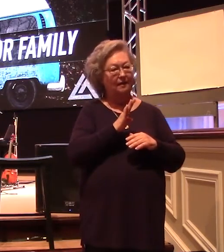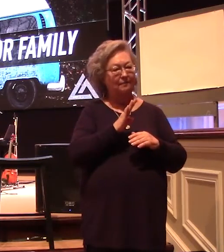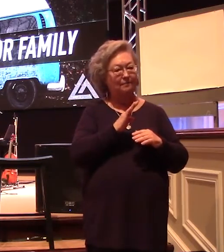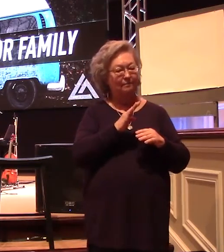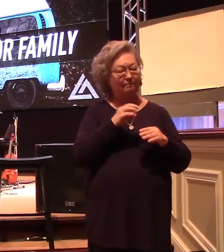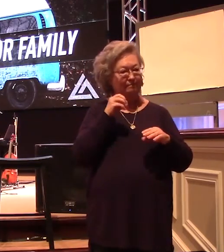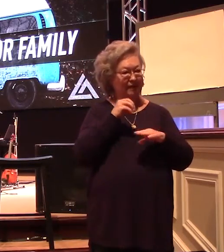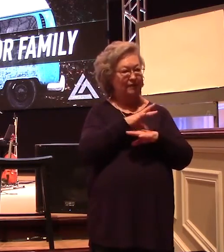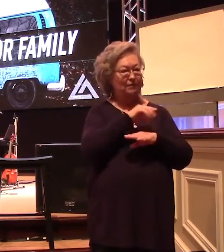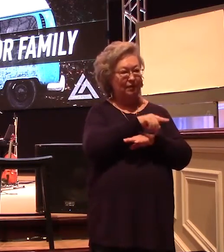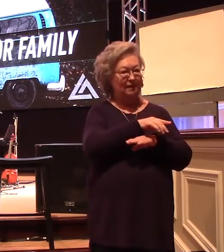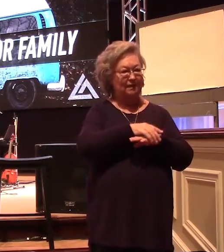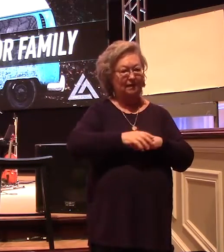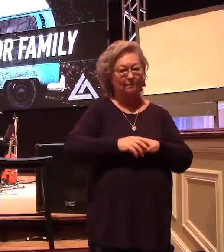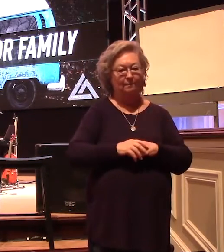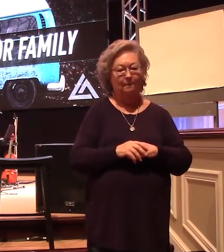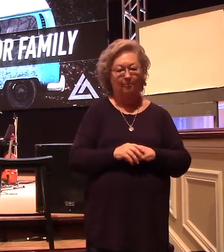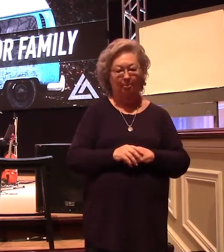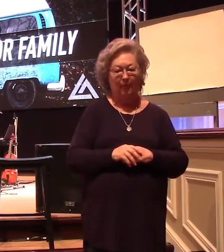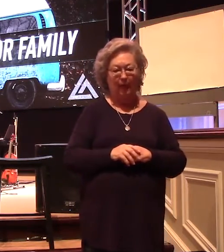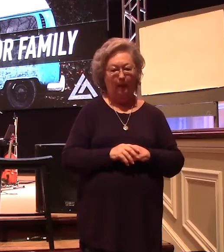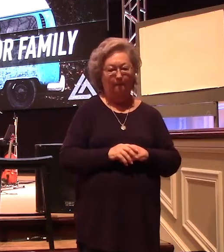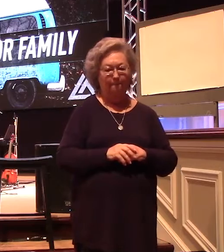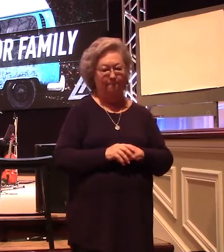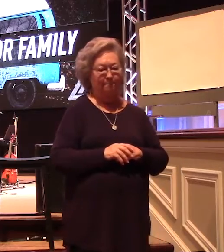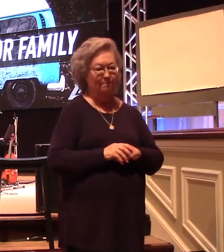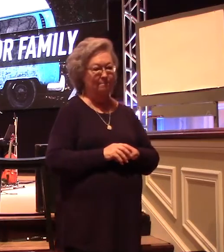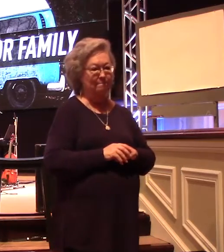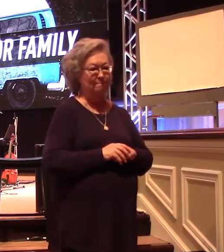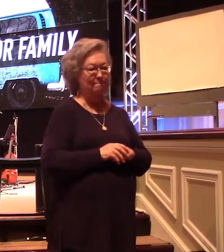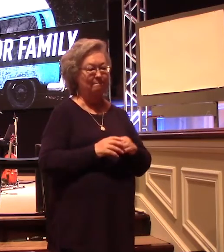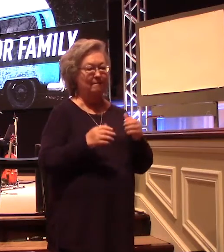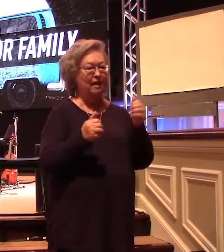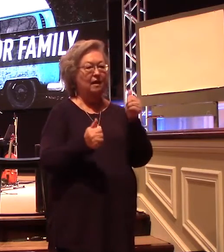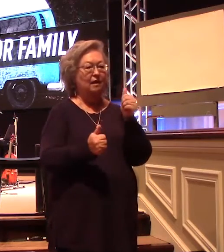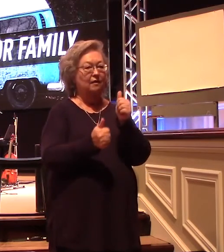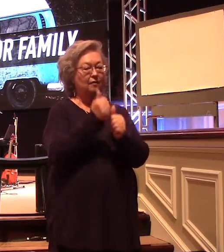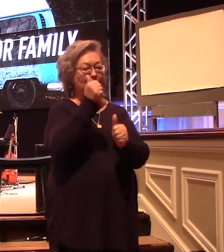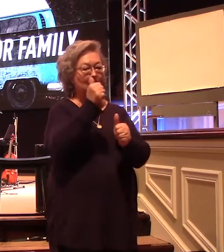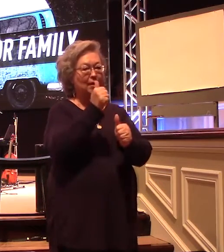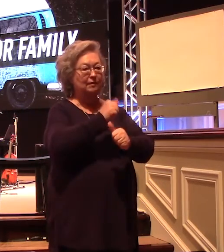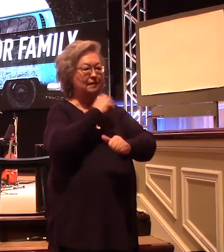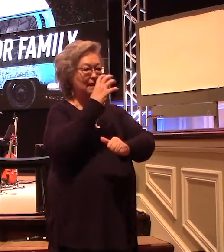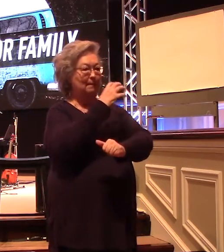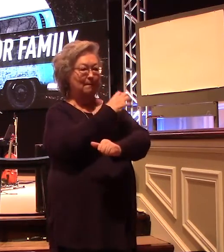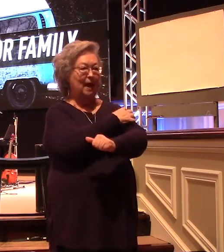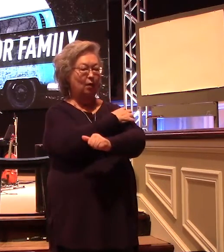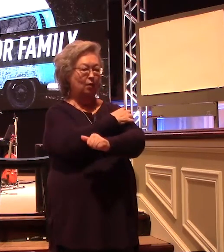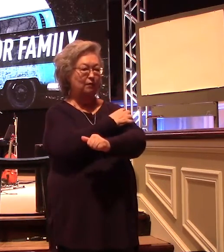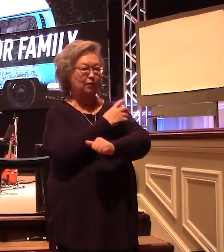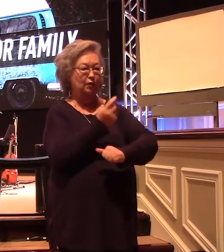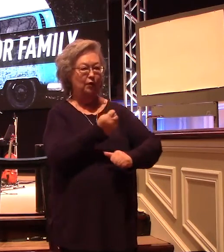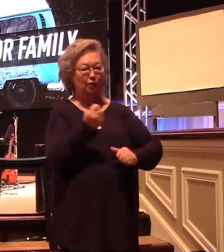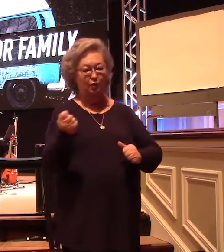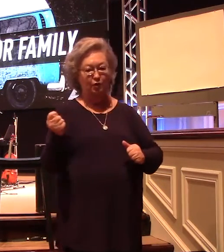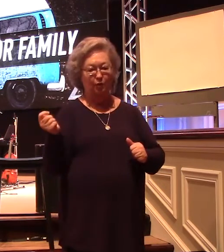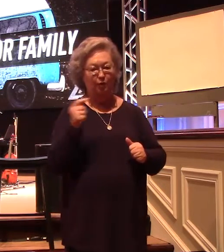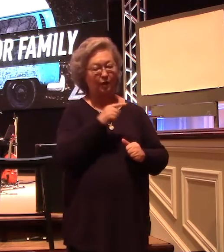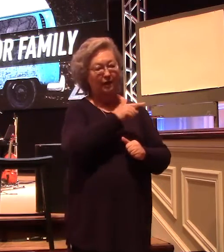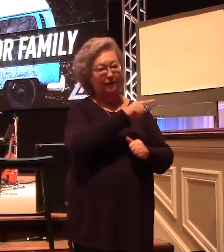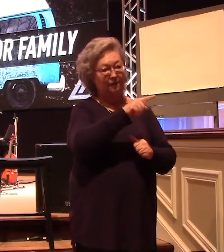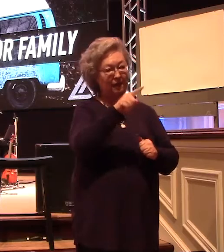a non-believing husband to Christ. There are some of you ladies in here tonight that I'm sure your